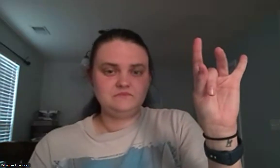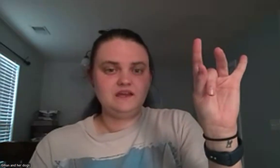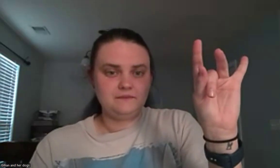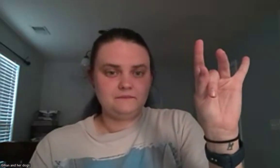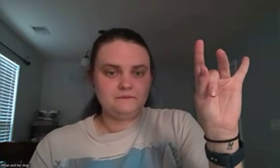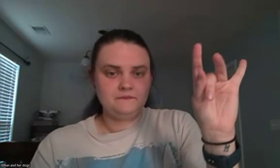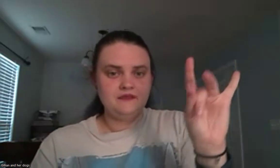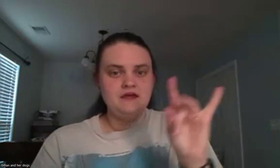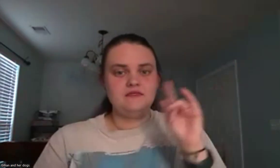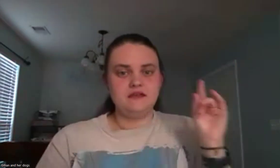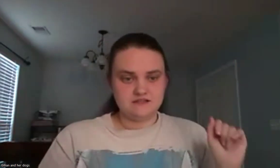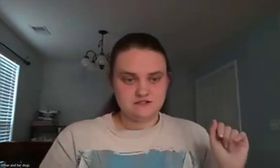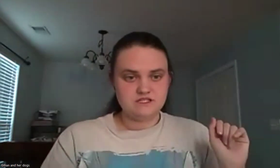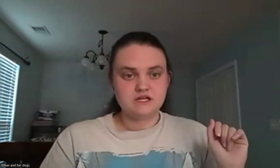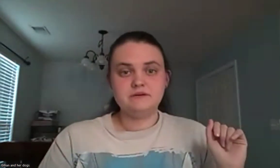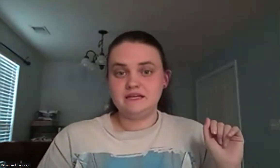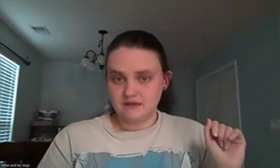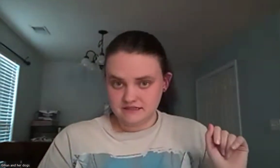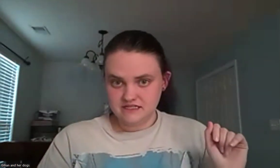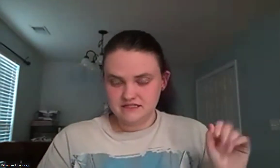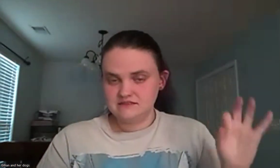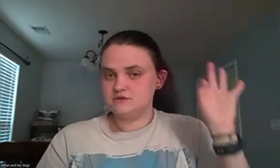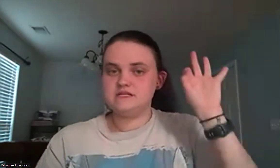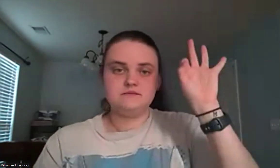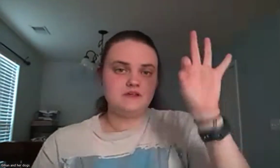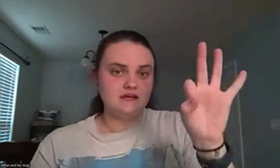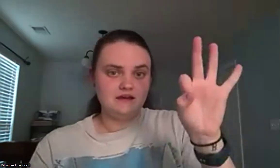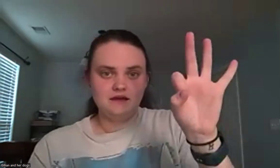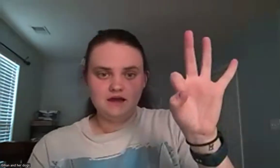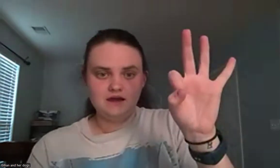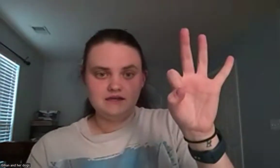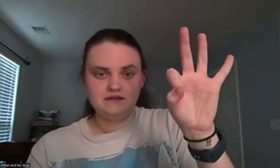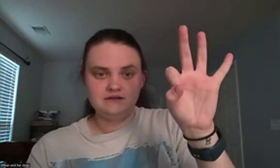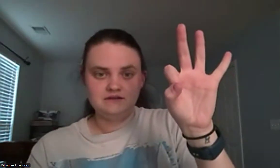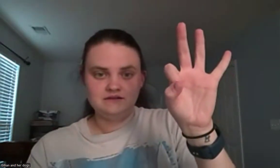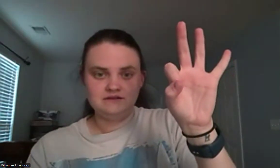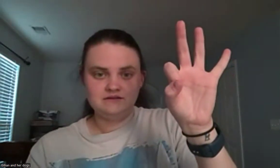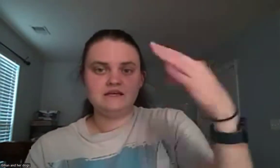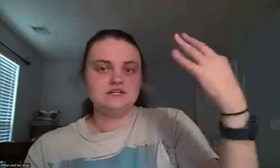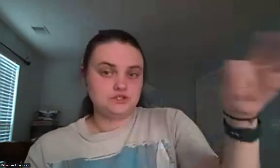Okay. The next one's going to be 19. So same thing, 9. You